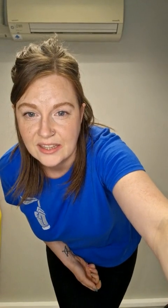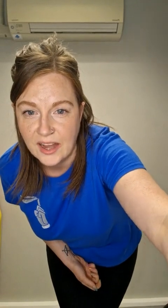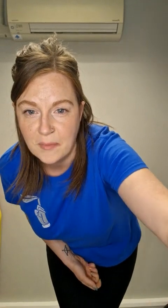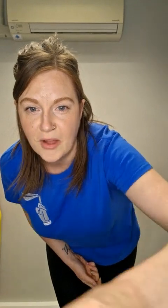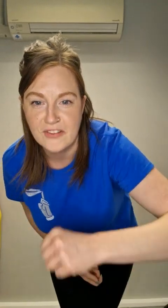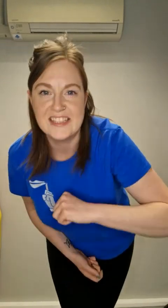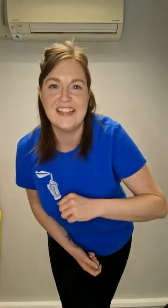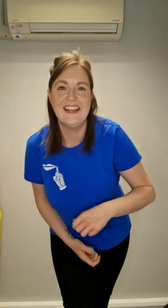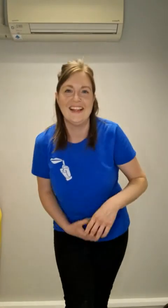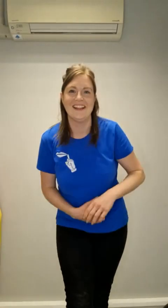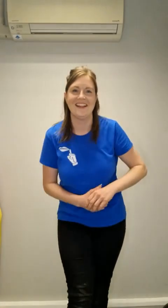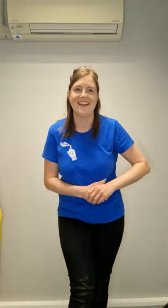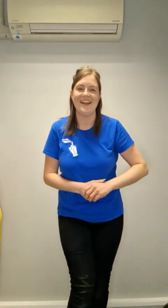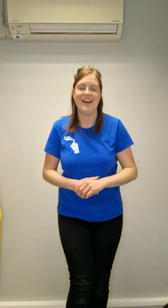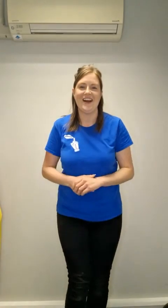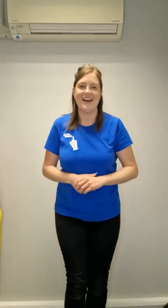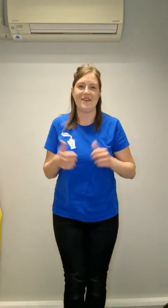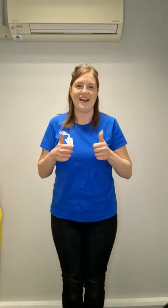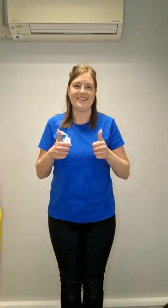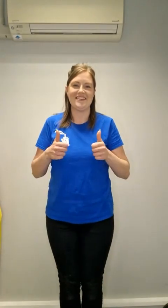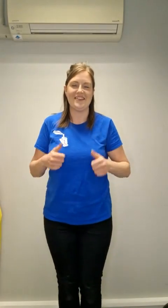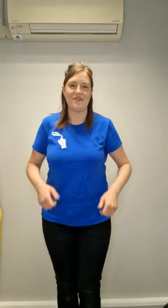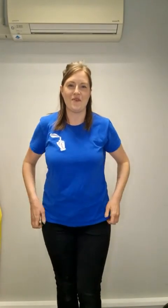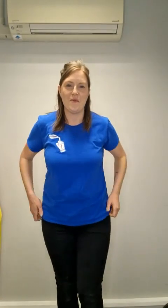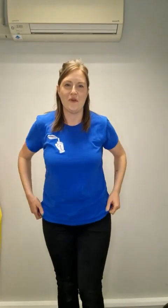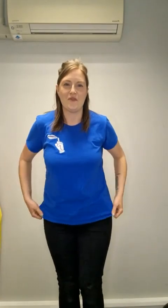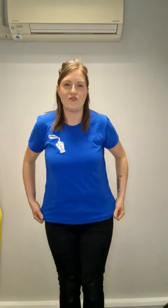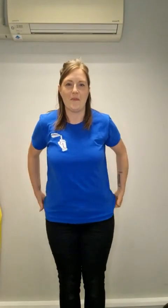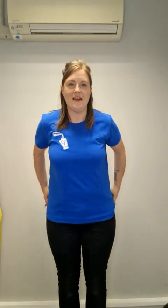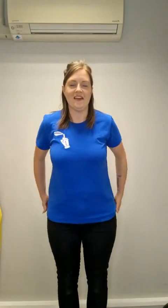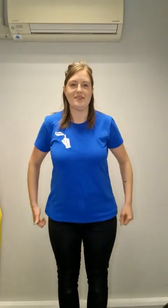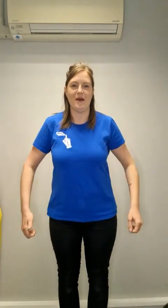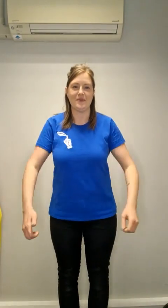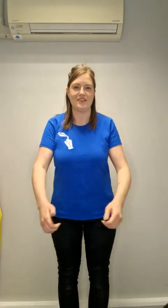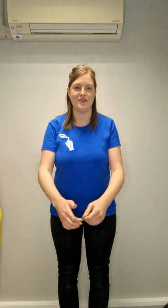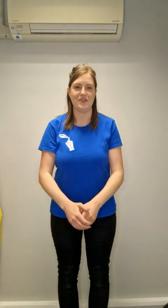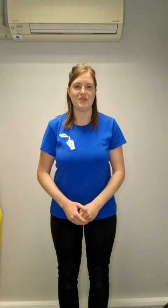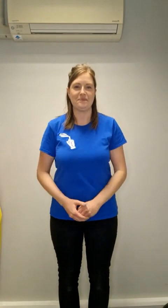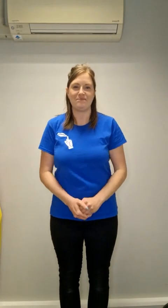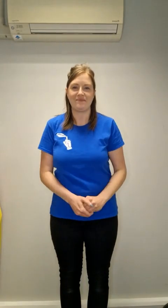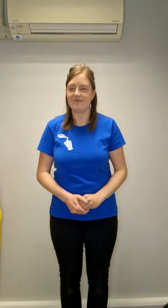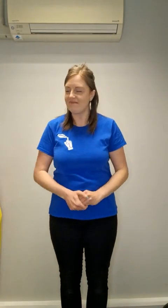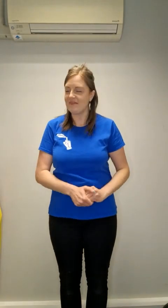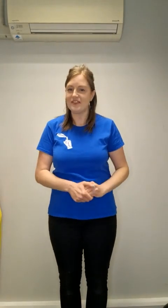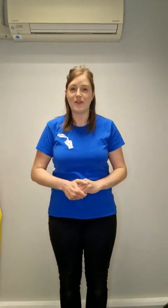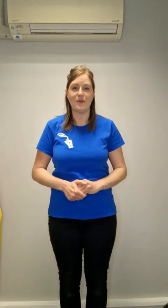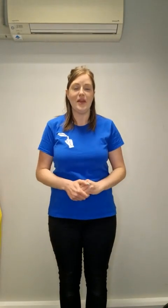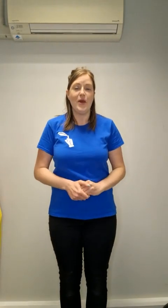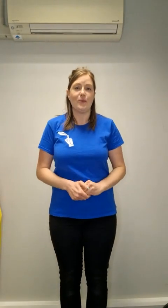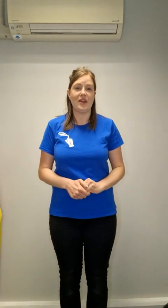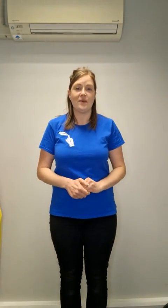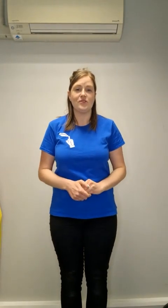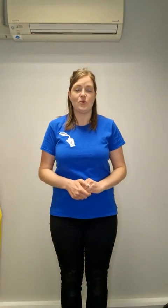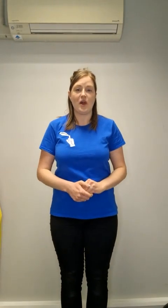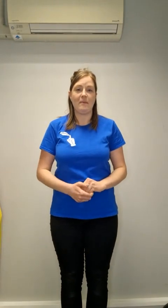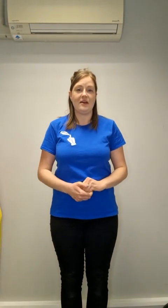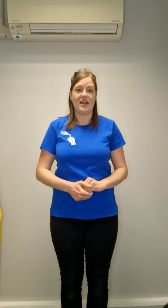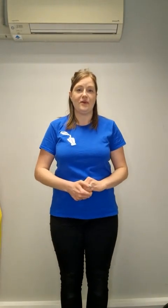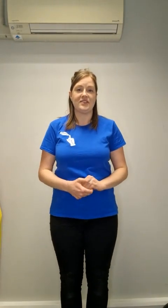Ah, perfect. Okay, I'm glad to see that a few more of you are dripping in as well. That's really good. So we are going to talk about our